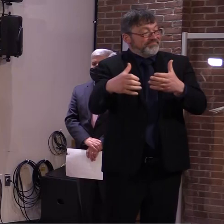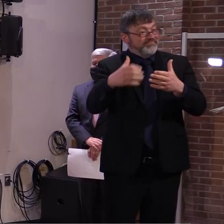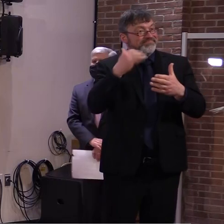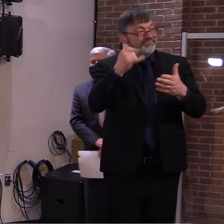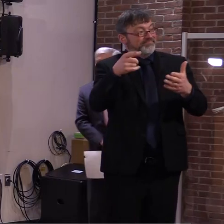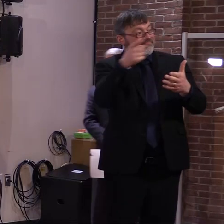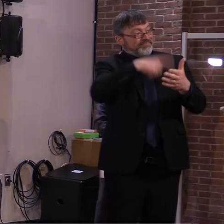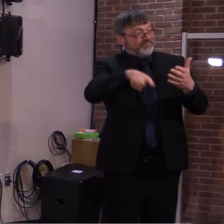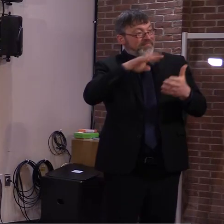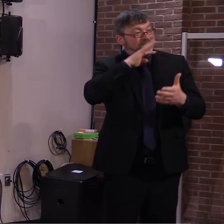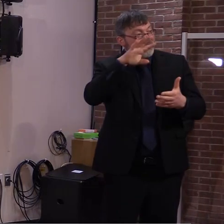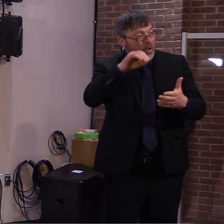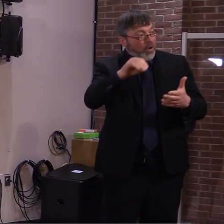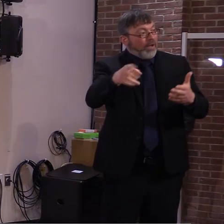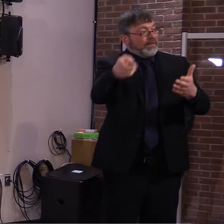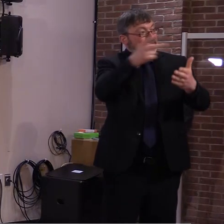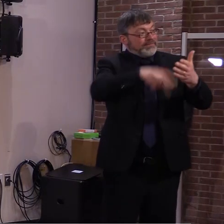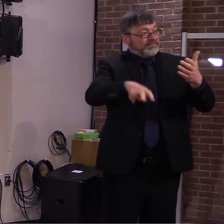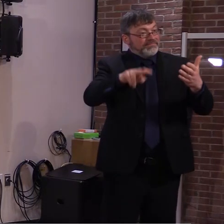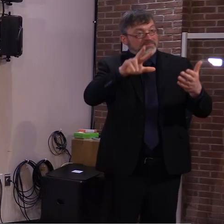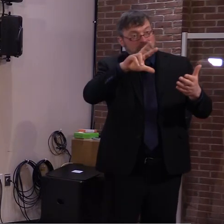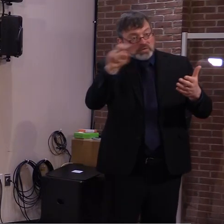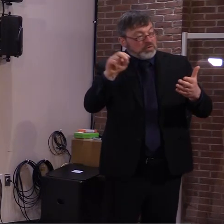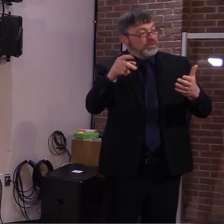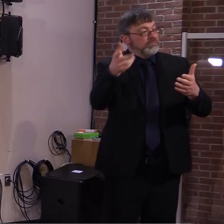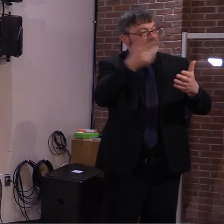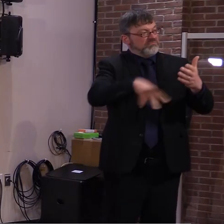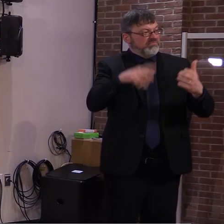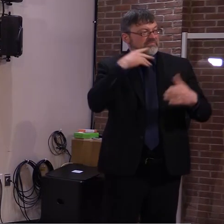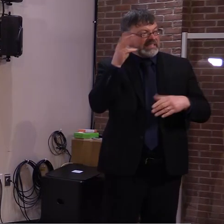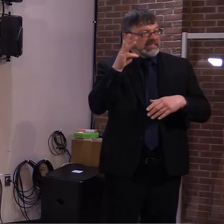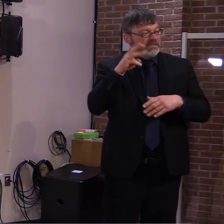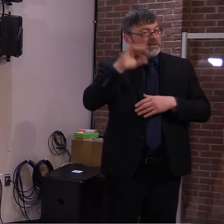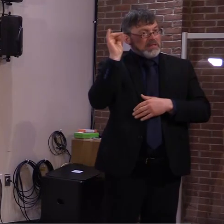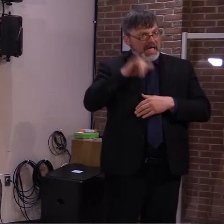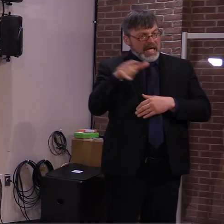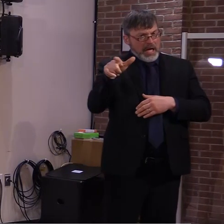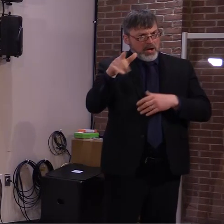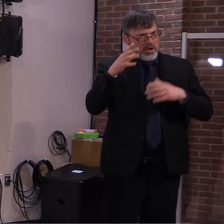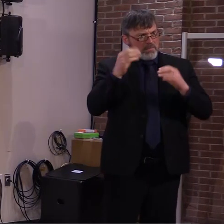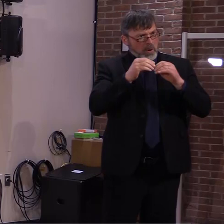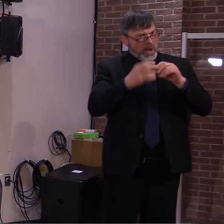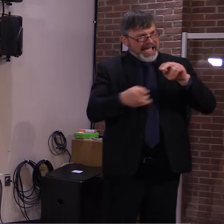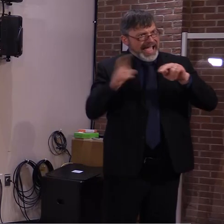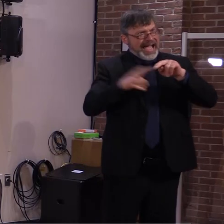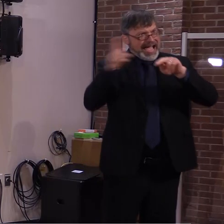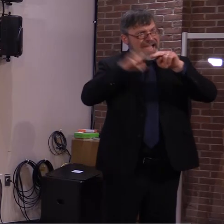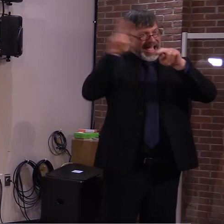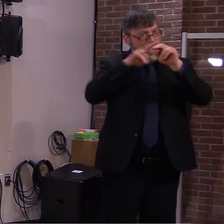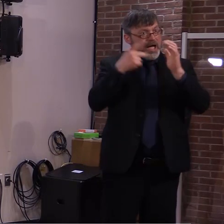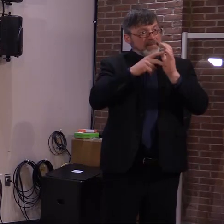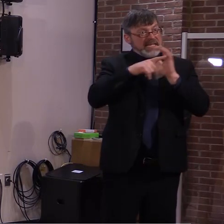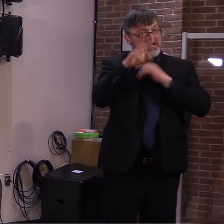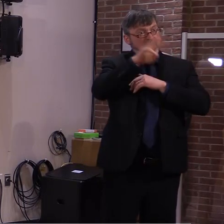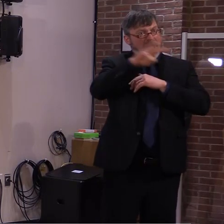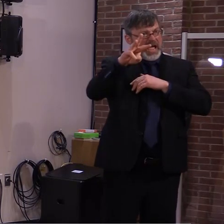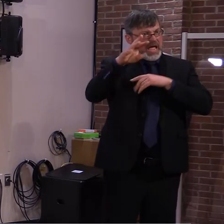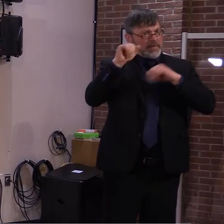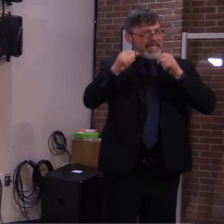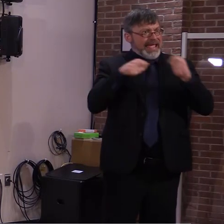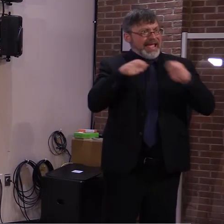pretty smoothly, or is there anything changing now that we're gonna have all of these age bands in pretty short order coming up? I think we're confident